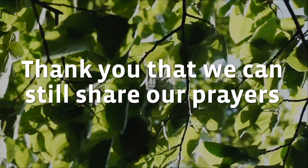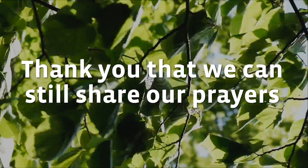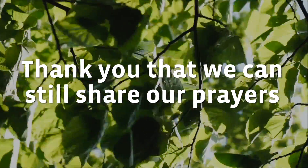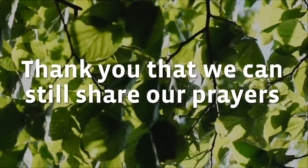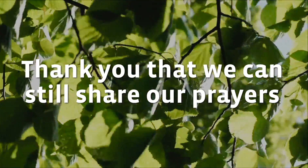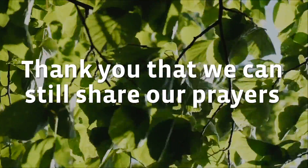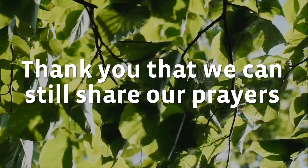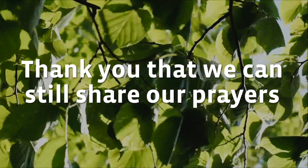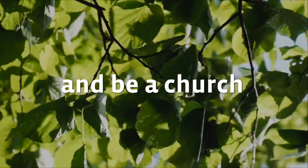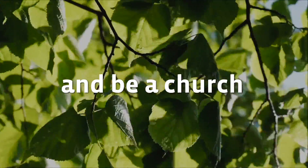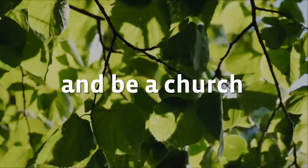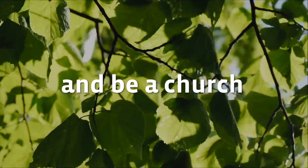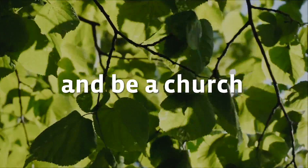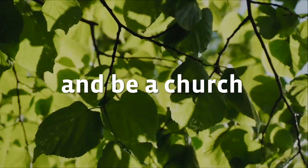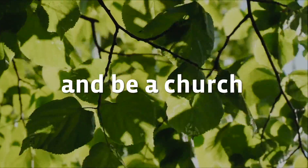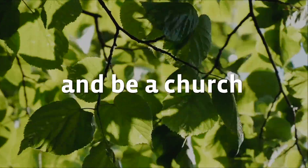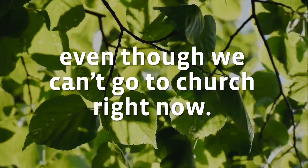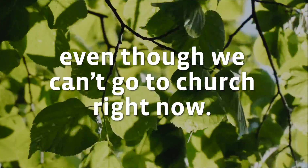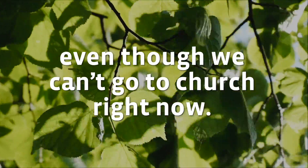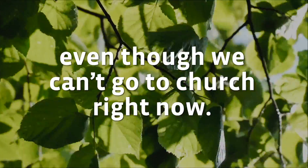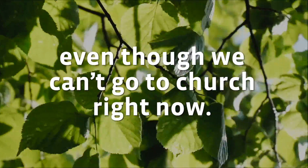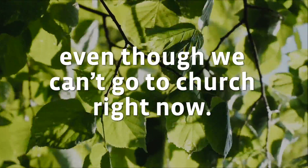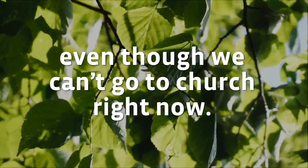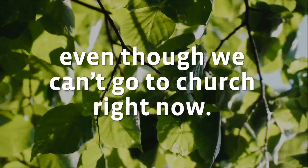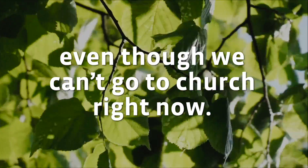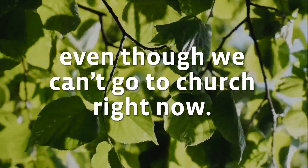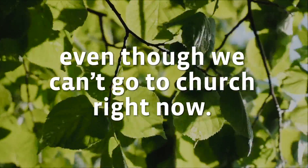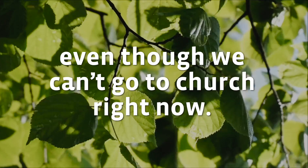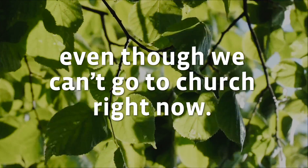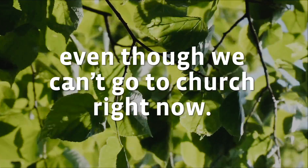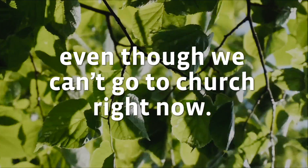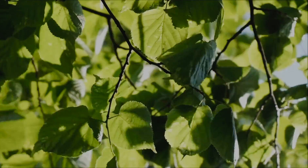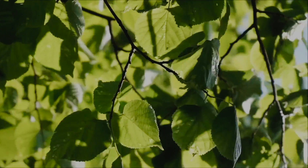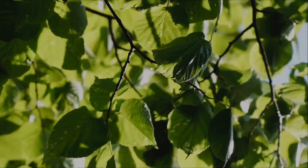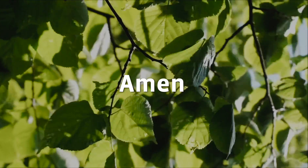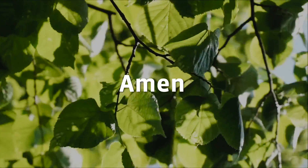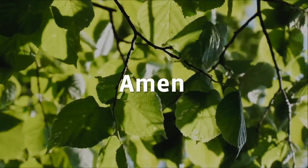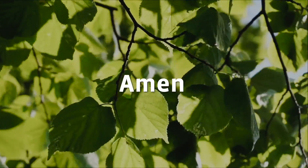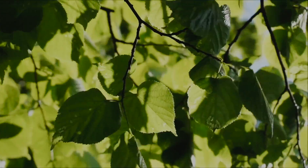share our prayers and be a church, even though we can't go to church right now. Amen.